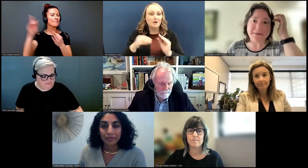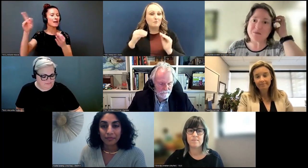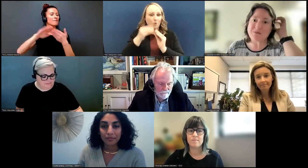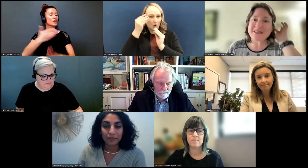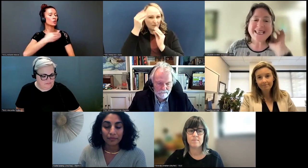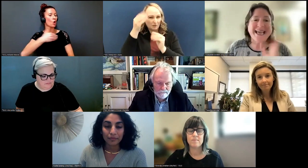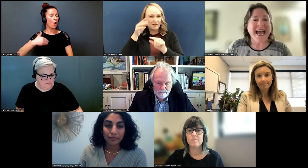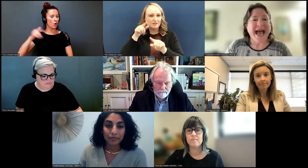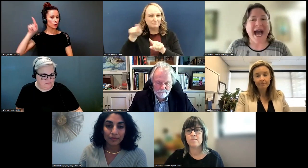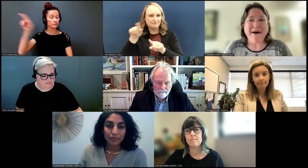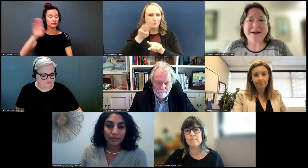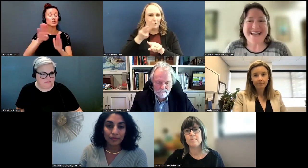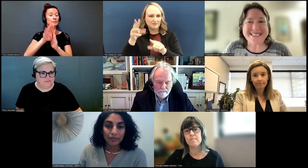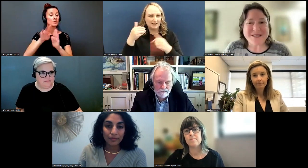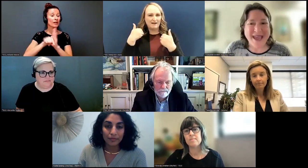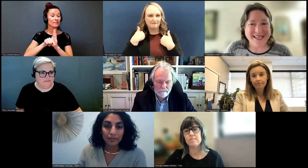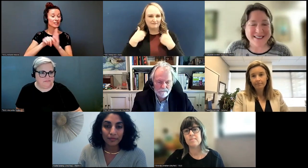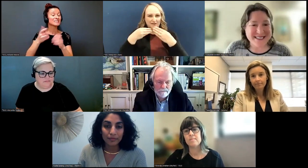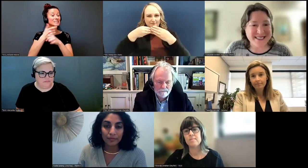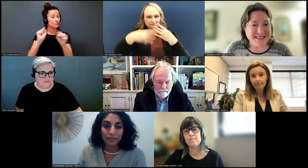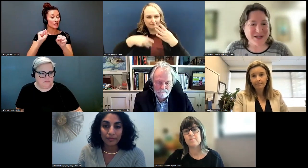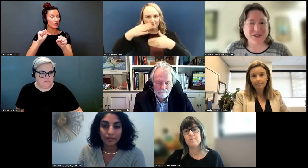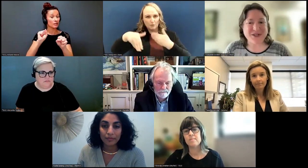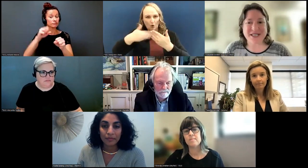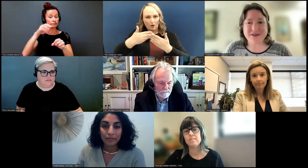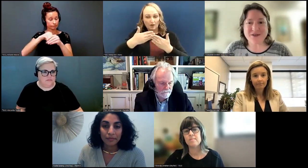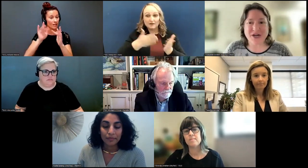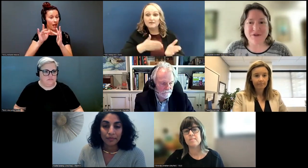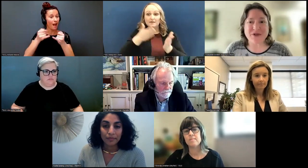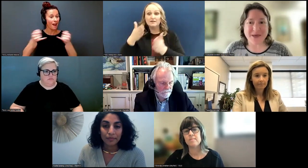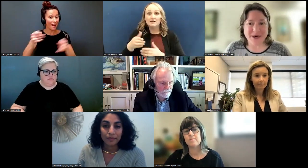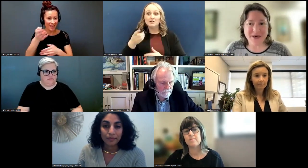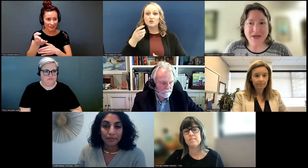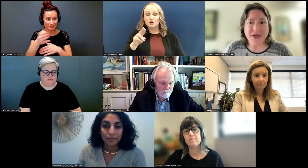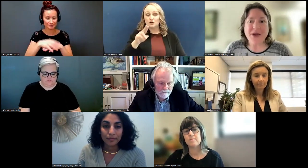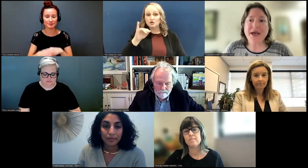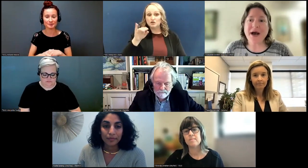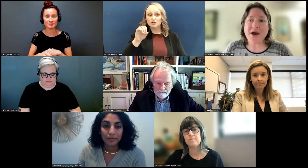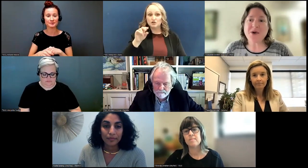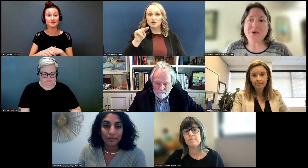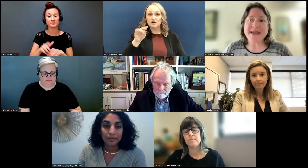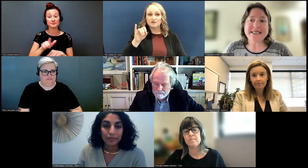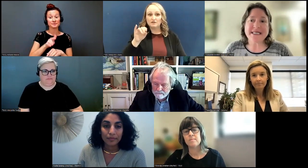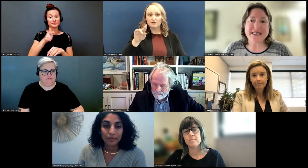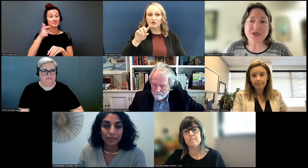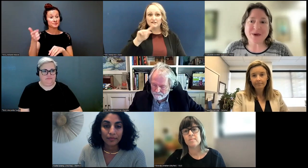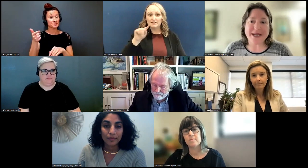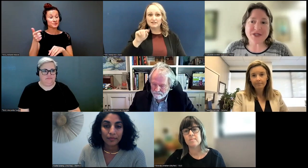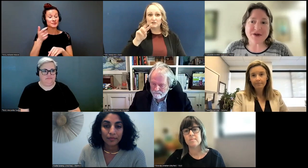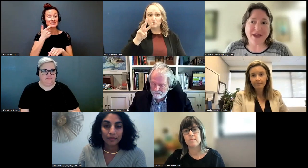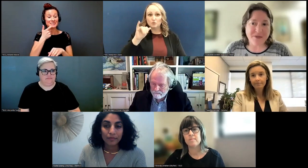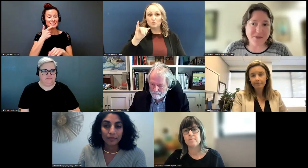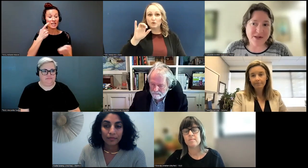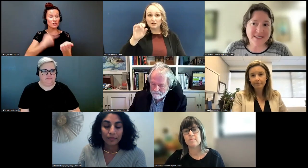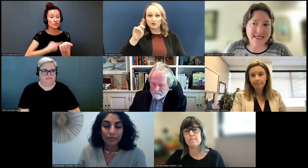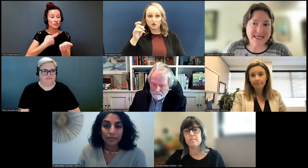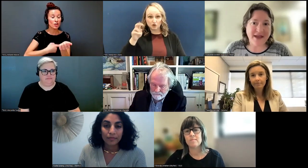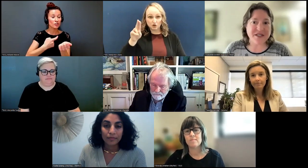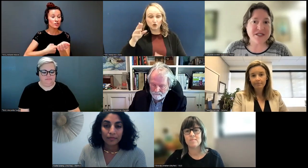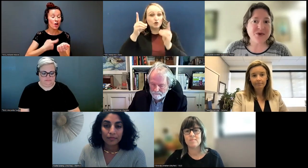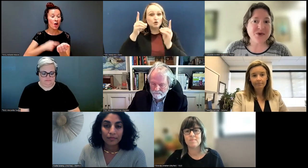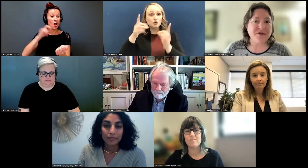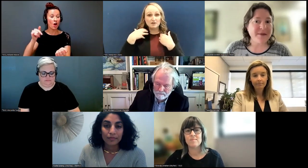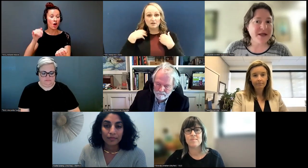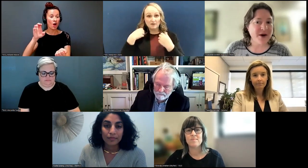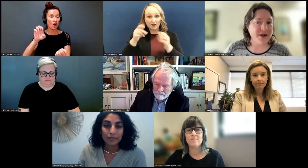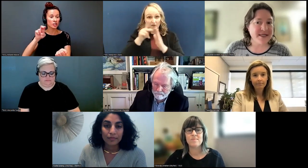website. Our next panelist is Dr. Jennifer Zwicker, who is the Director of Health Policy at